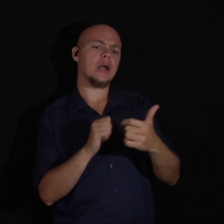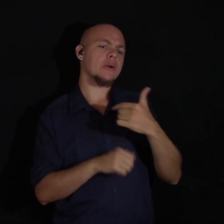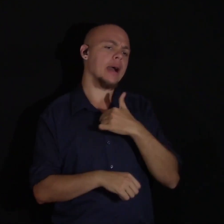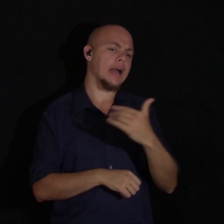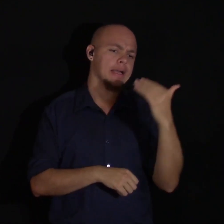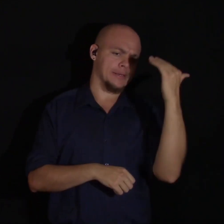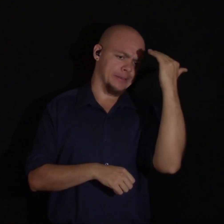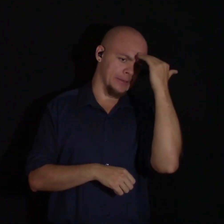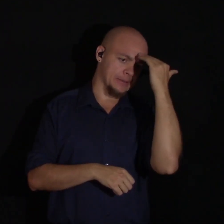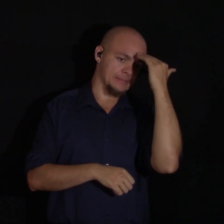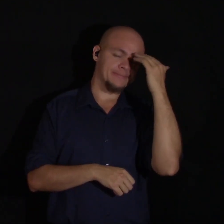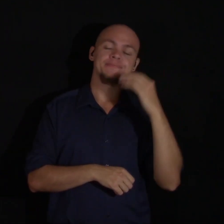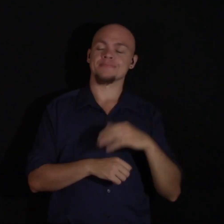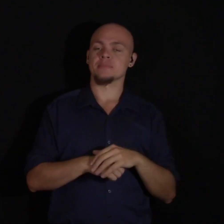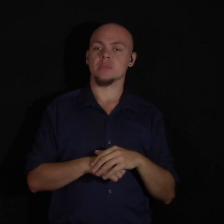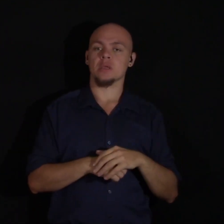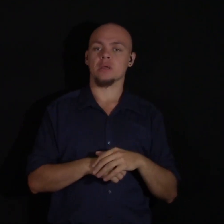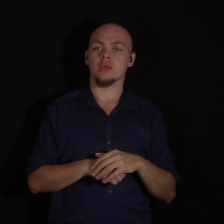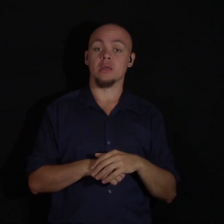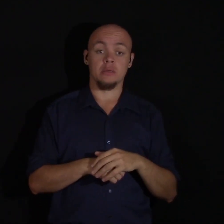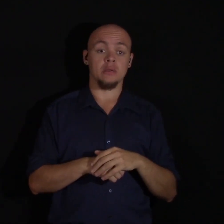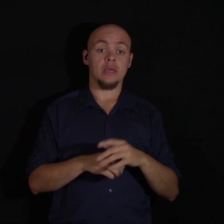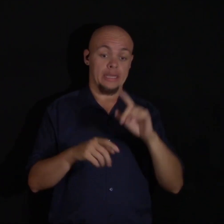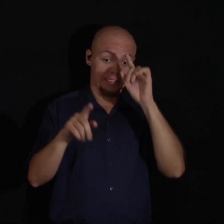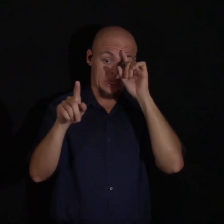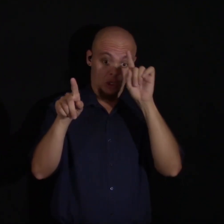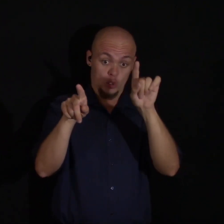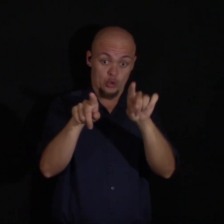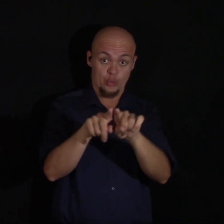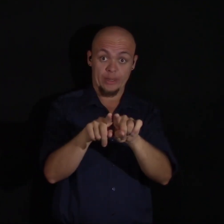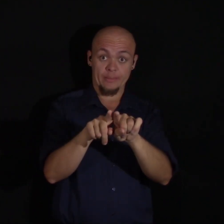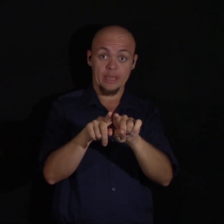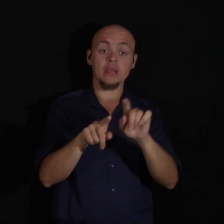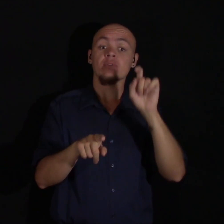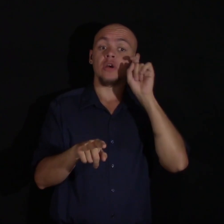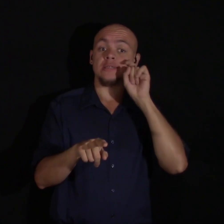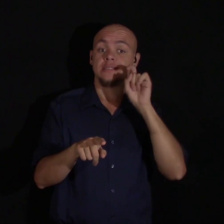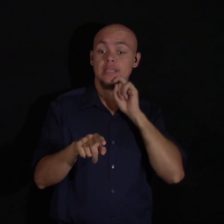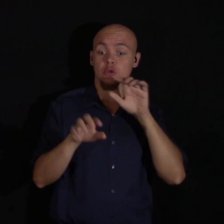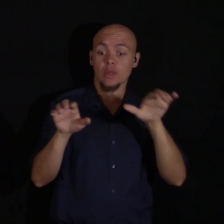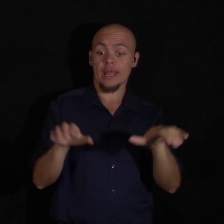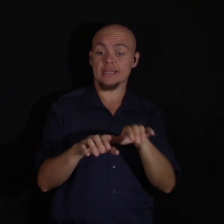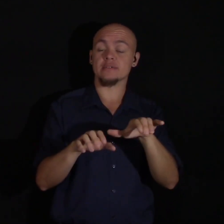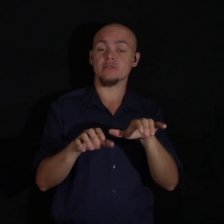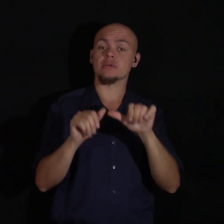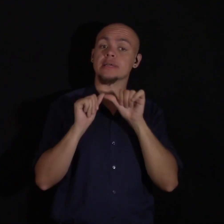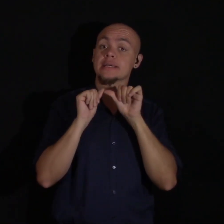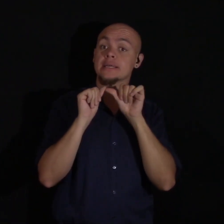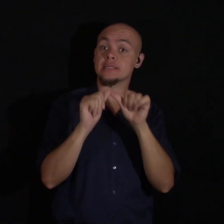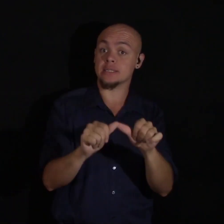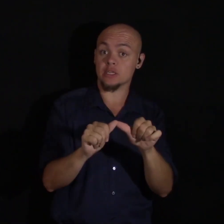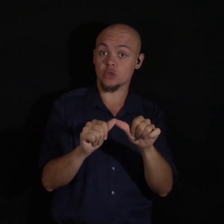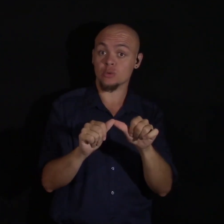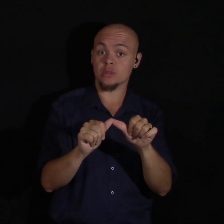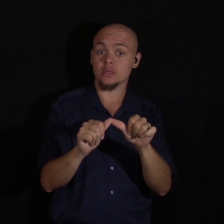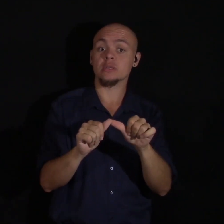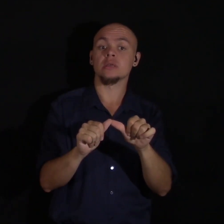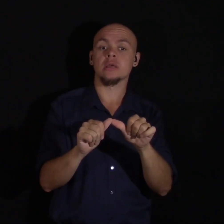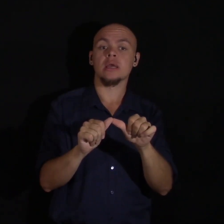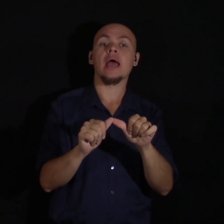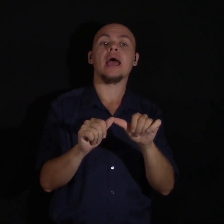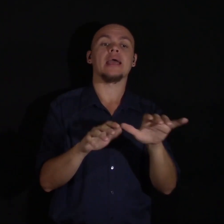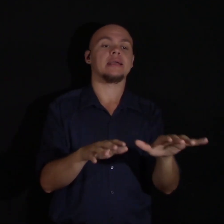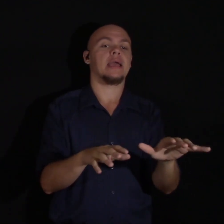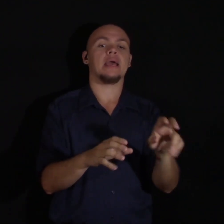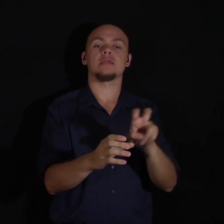Consent is an agreement between all participants to engage in sexual activity, and it should be continuous and can be rescinded